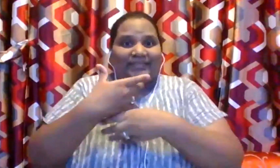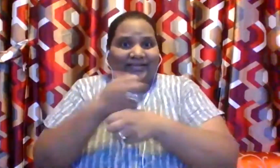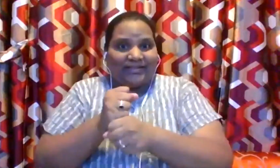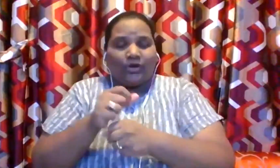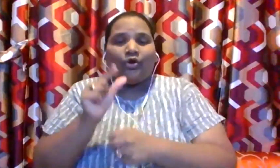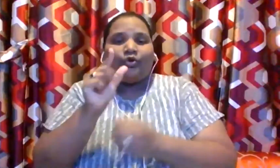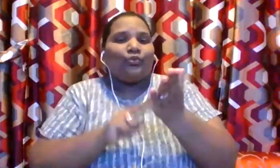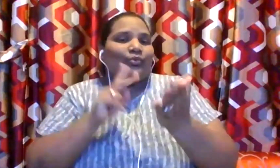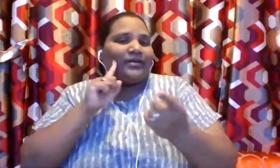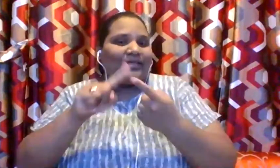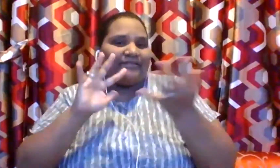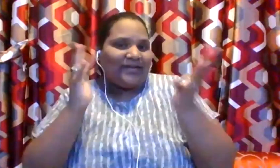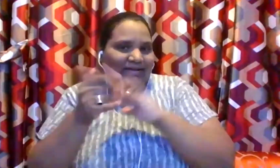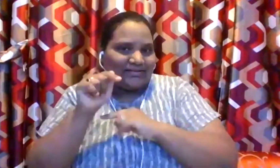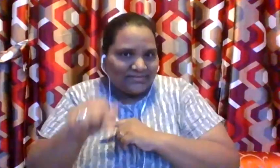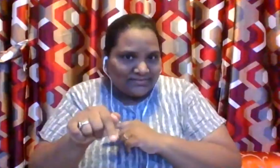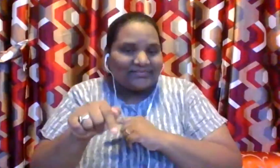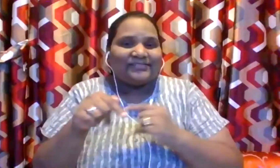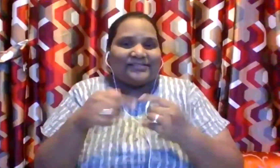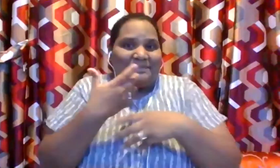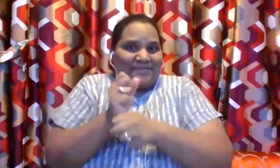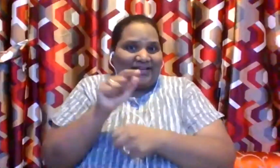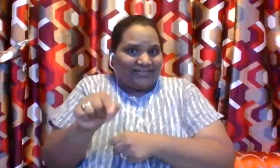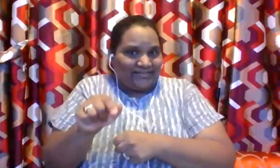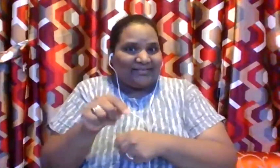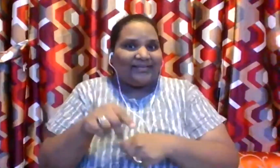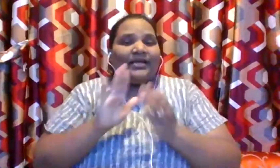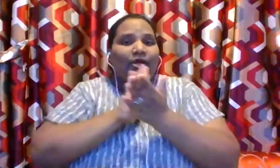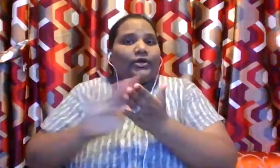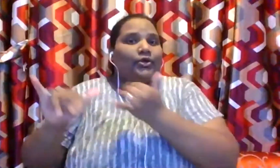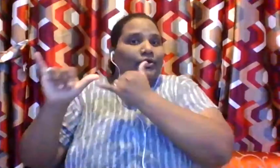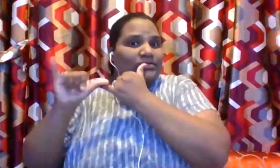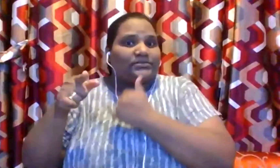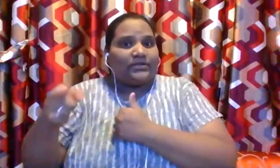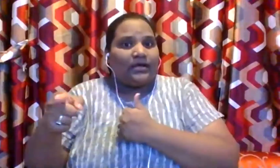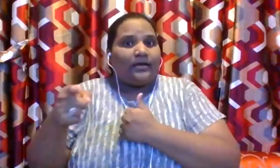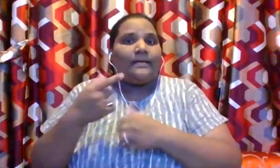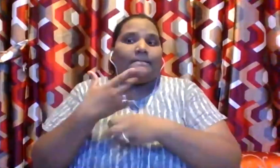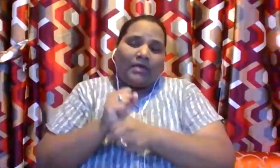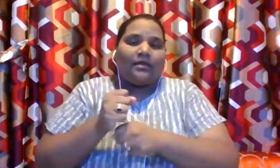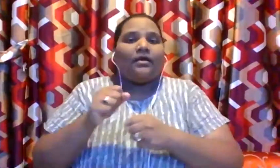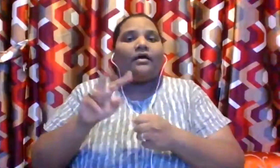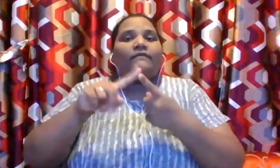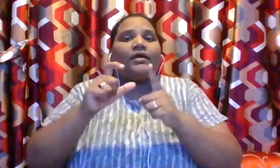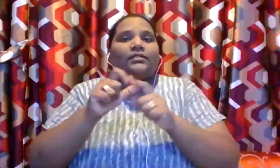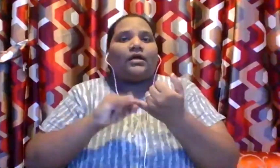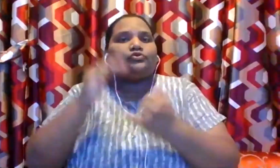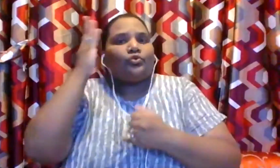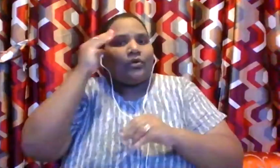do you call the Srishti was created, Krishna gave this entire knowledge. Now you may ask, what is the meaning